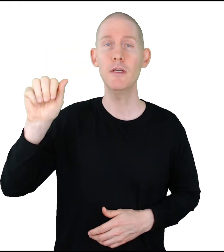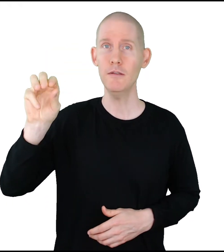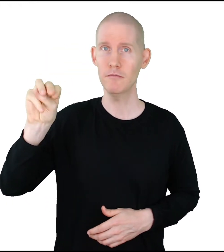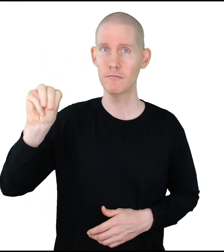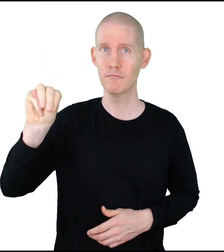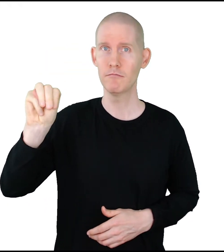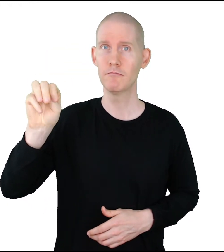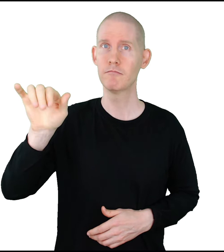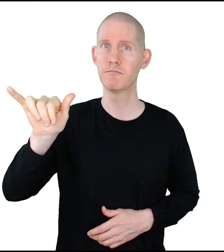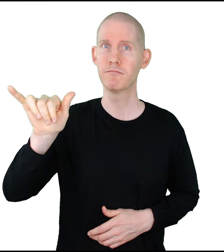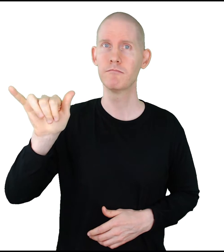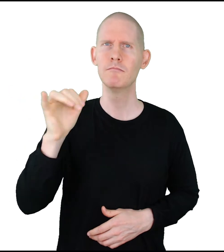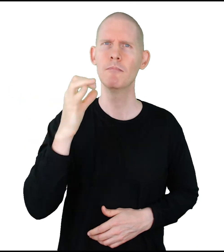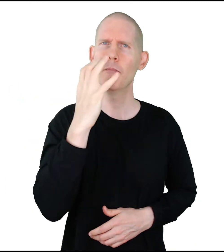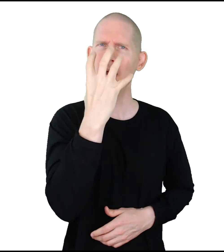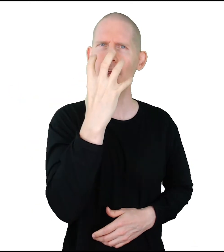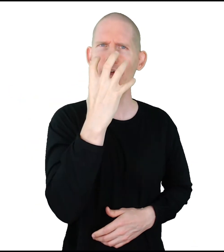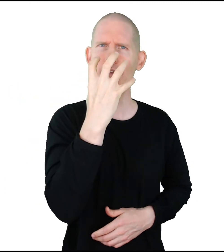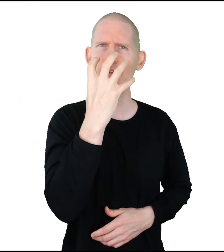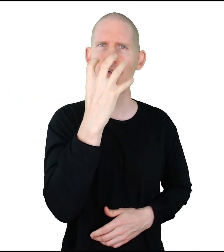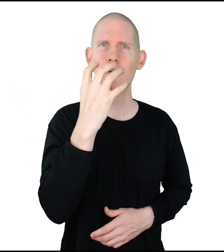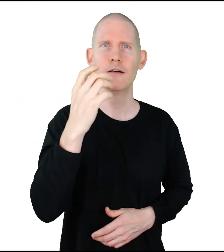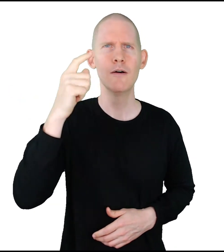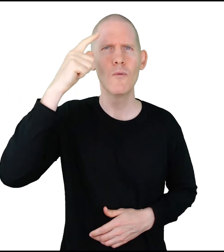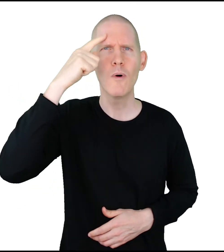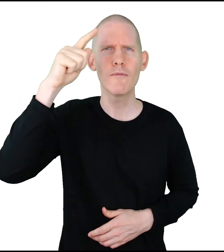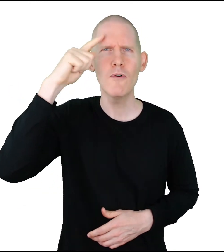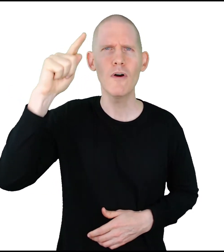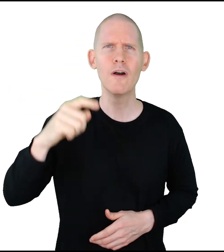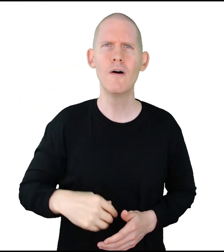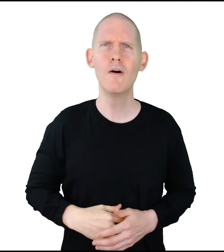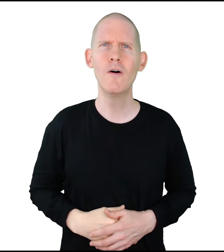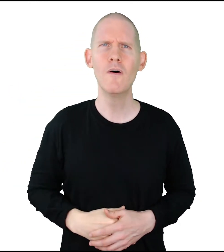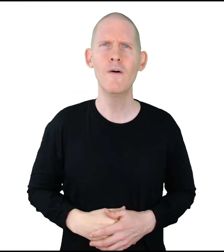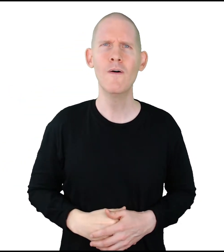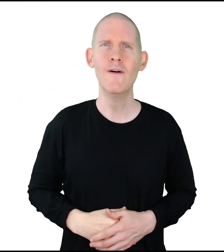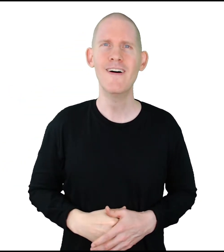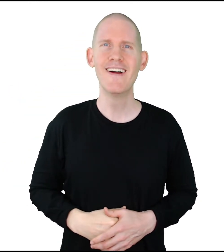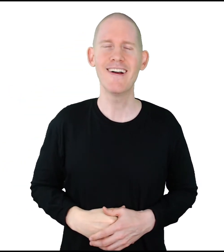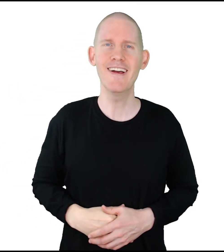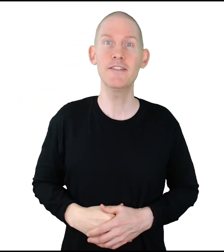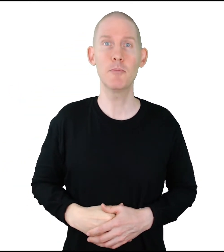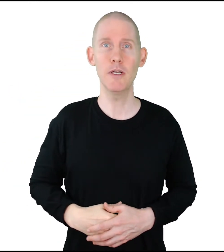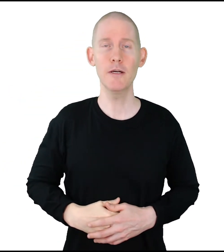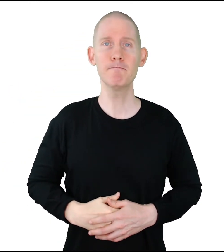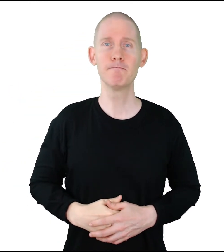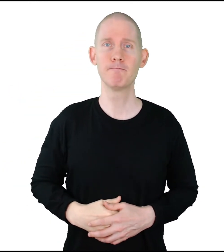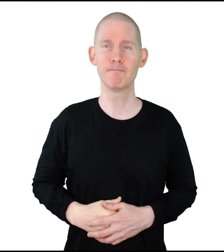Amy mad, what for? All right, speeding up.